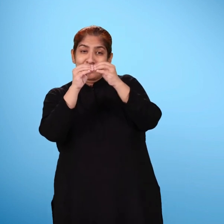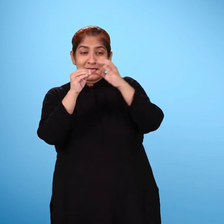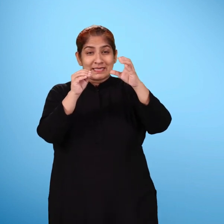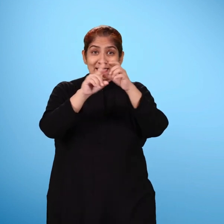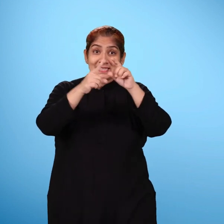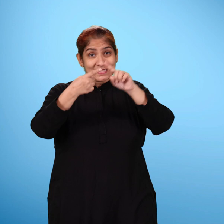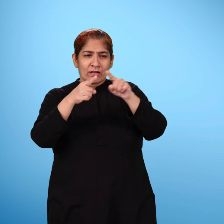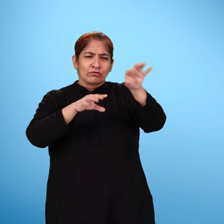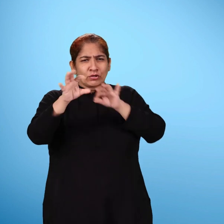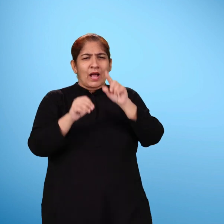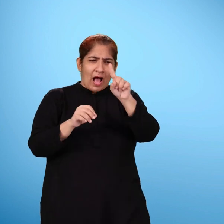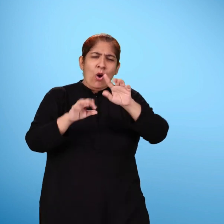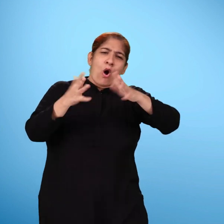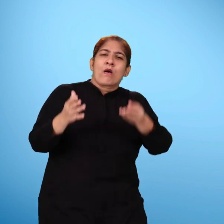Select one or more options.